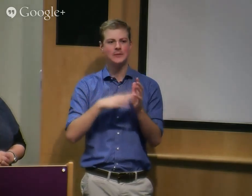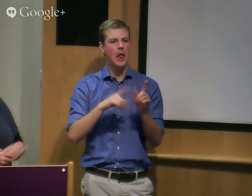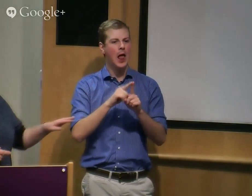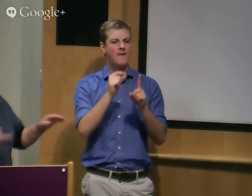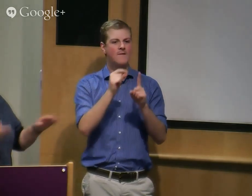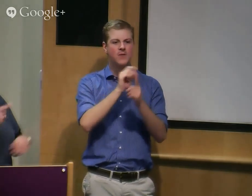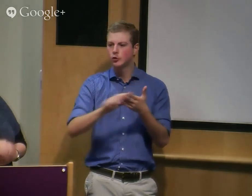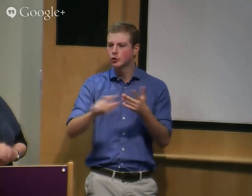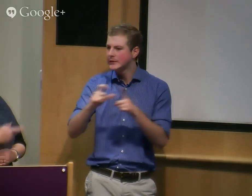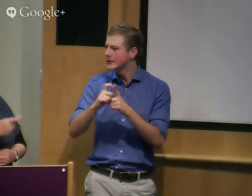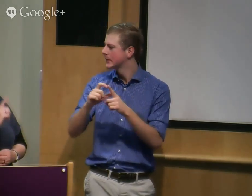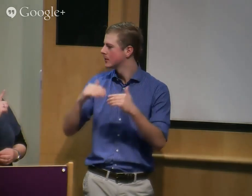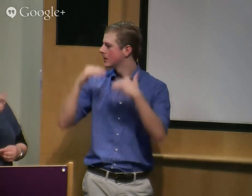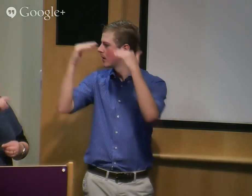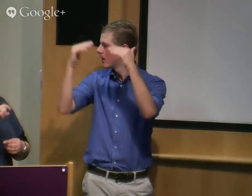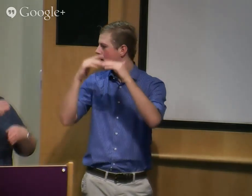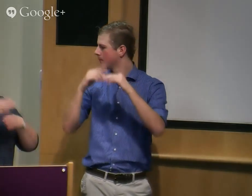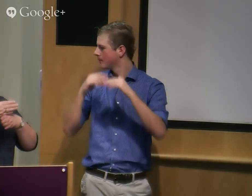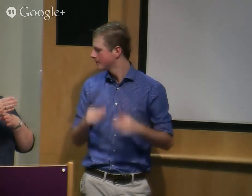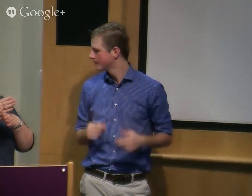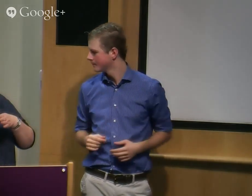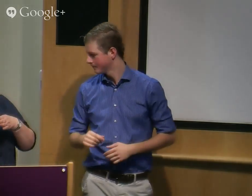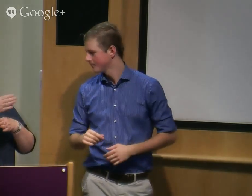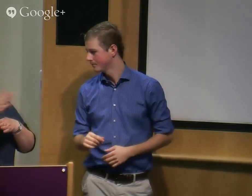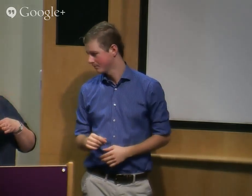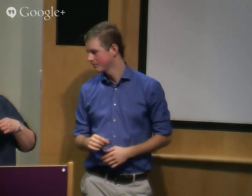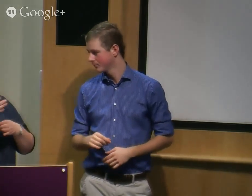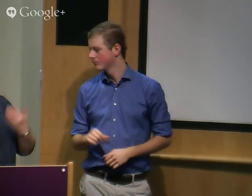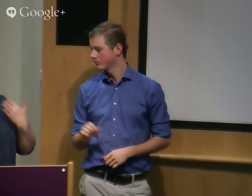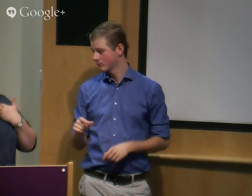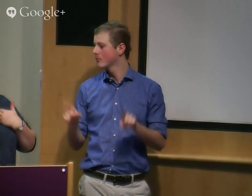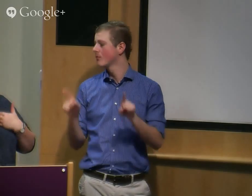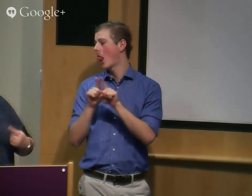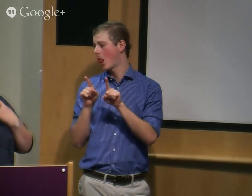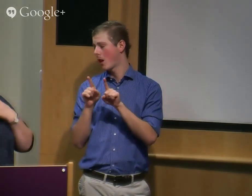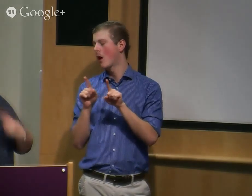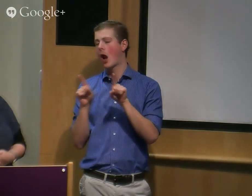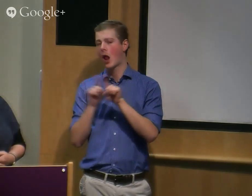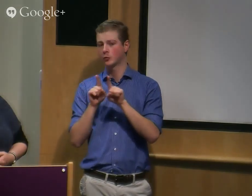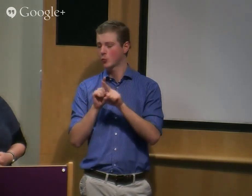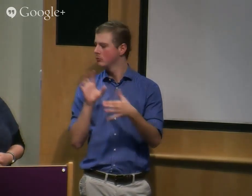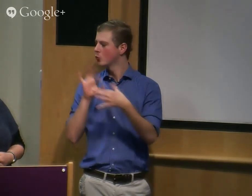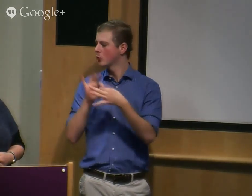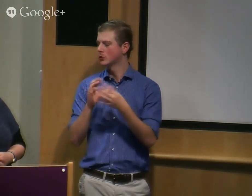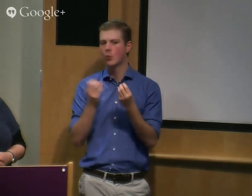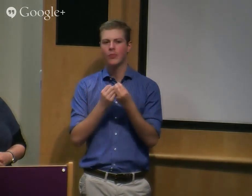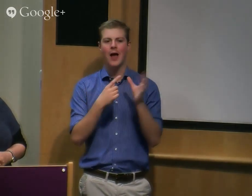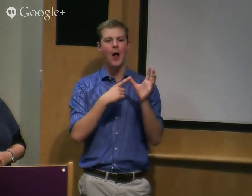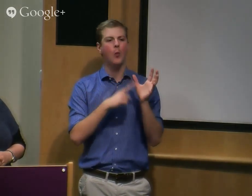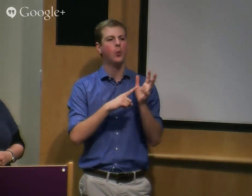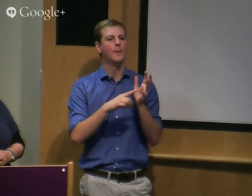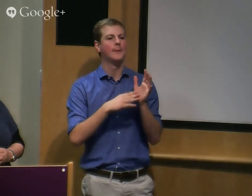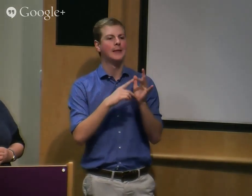are able to access higher academia, PhDs, postgraduates. Yes, there's a lot of resource